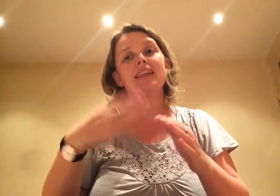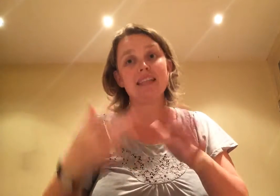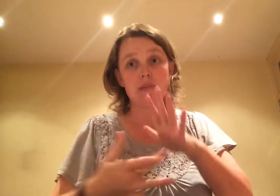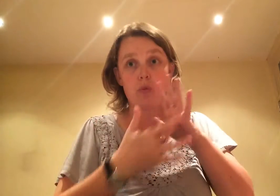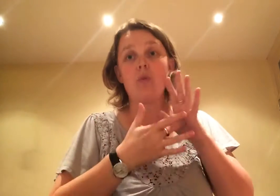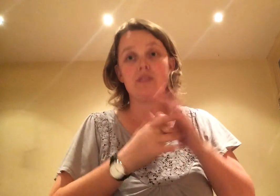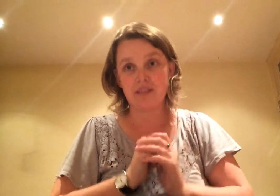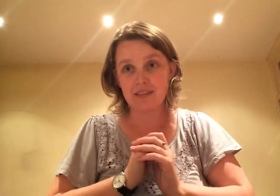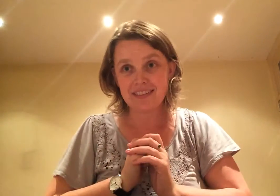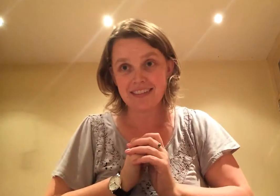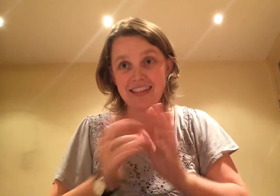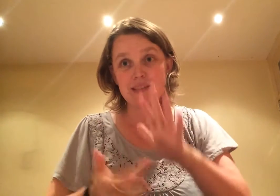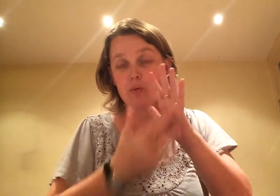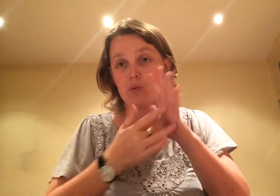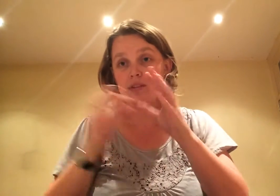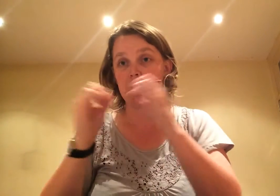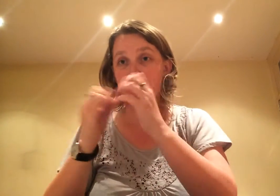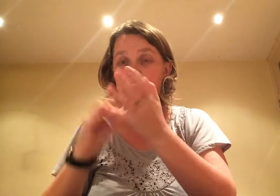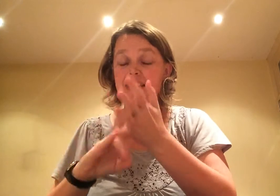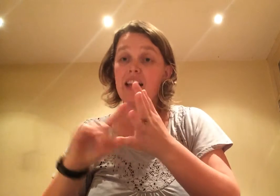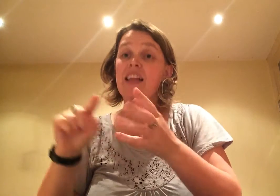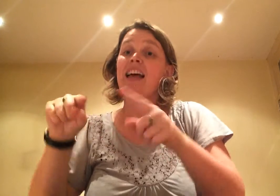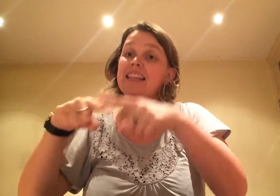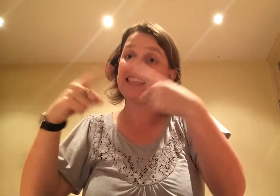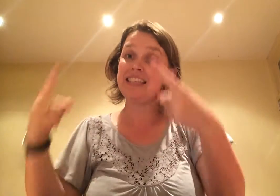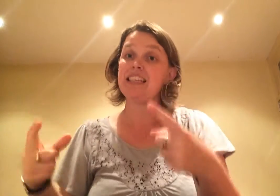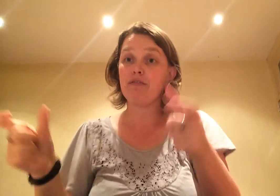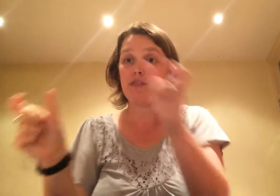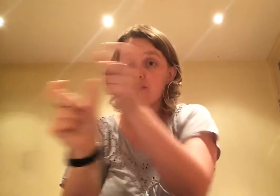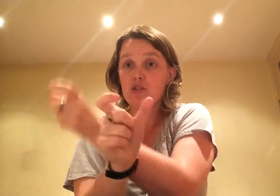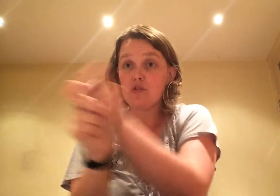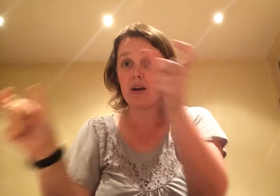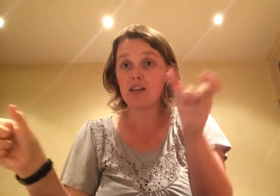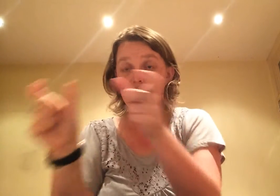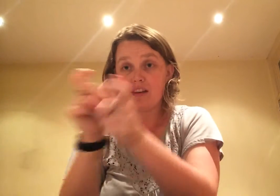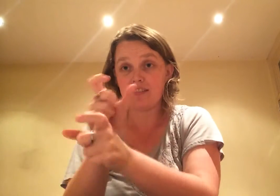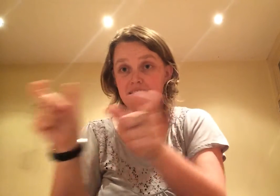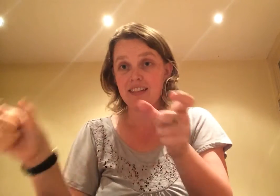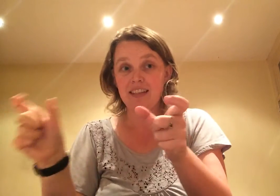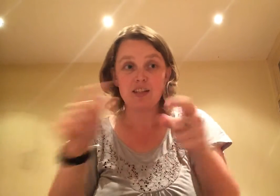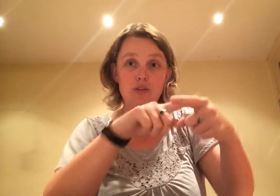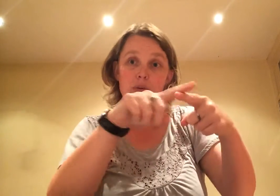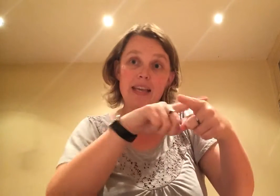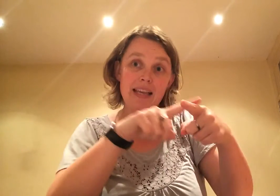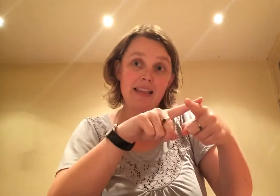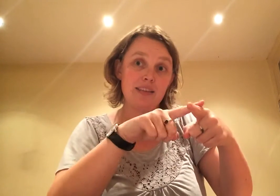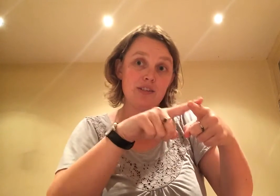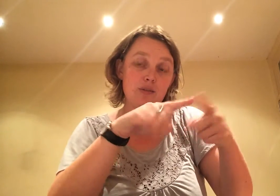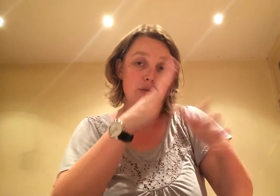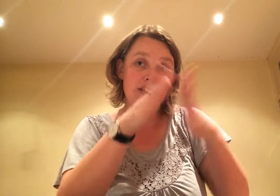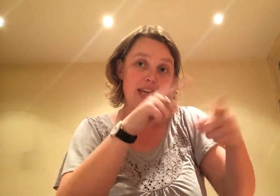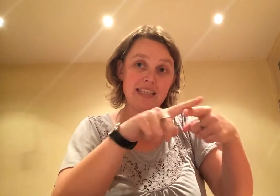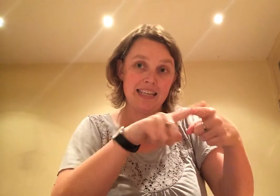is important. It is important because BSL has a different structure to English or signed